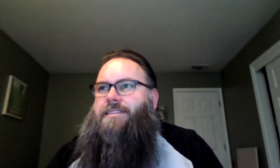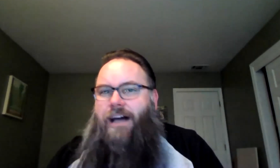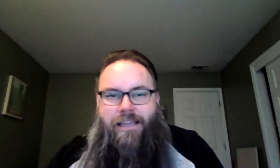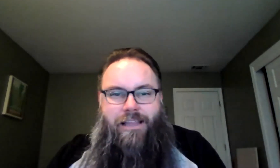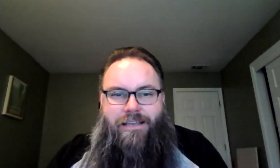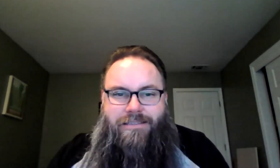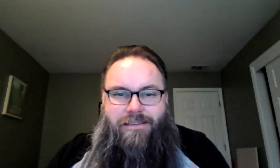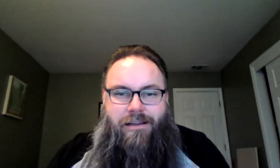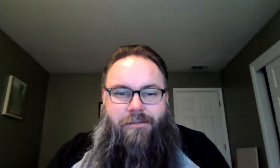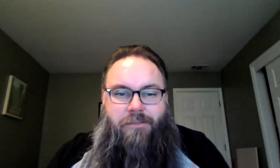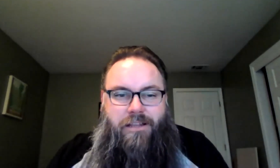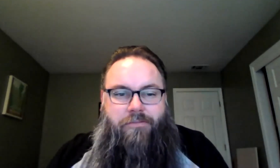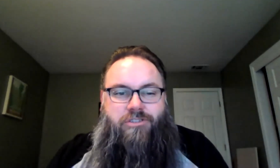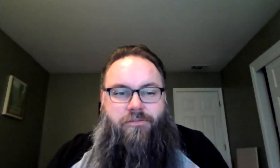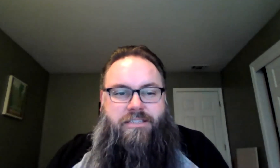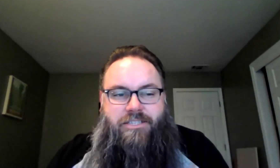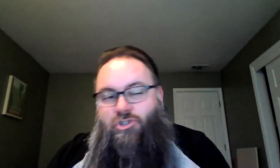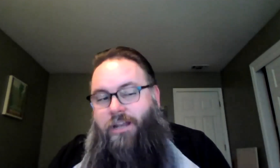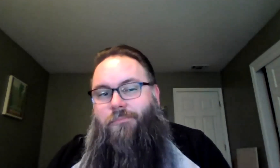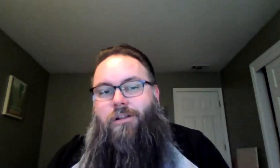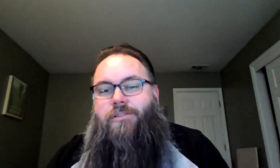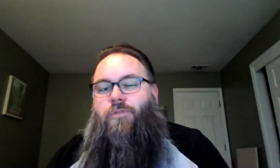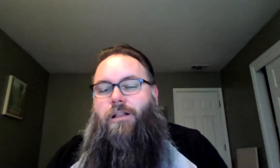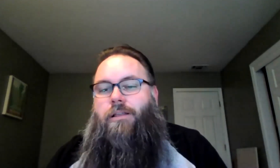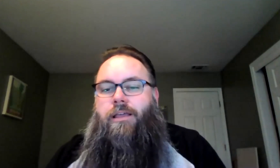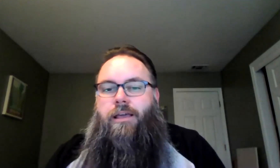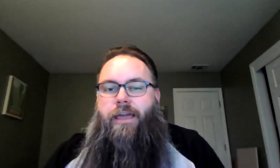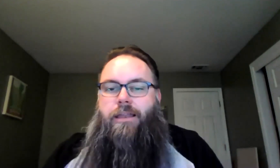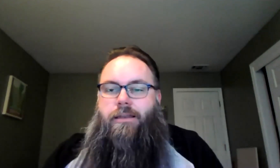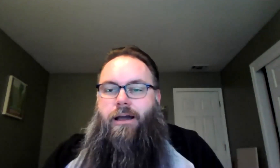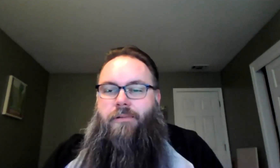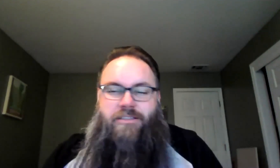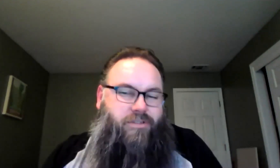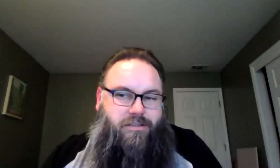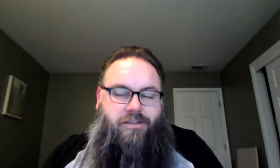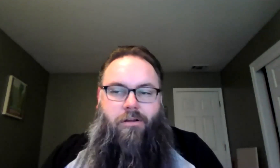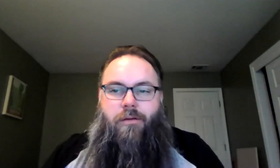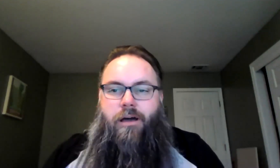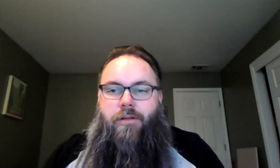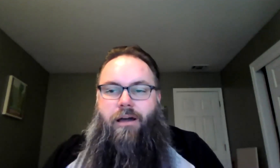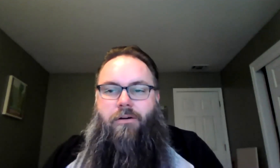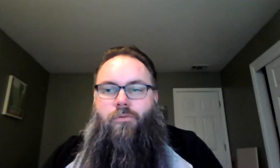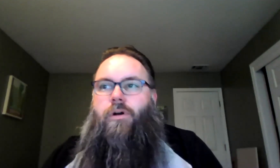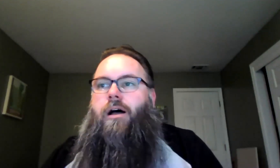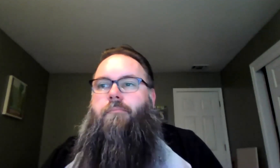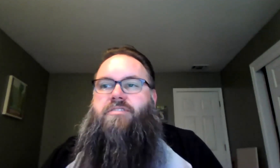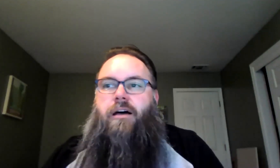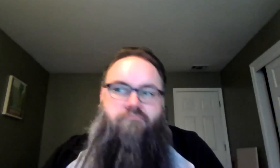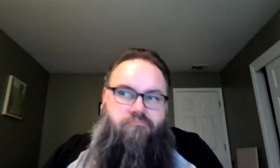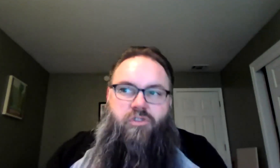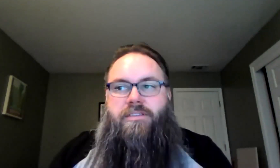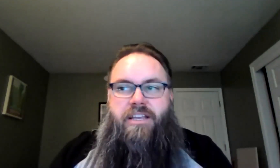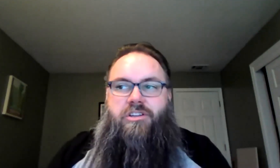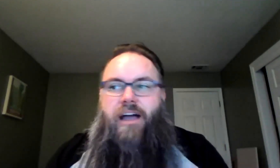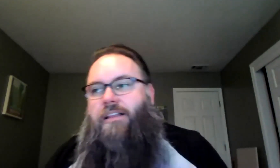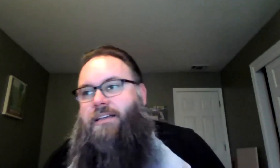preserved as ILS, independent living services, as a training model as well. And because there is concern about how